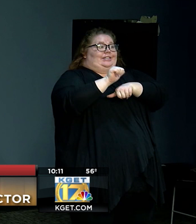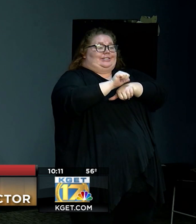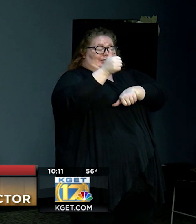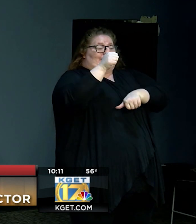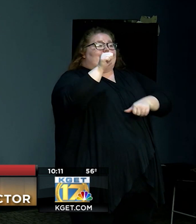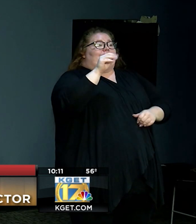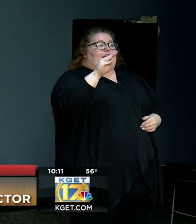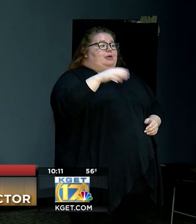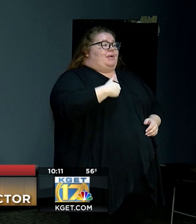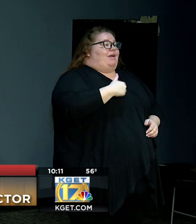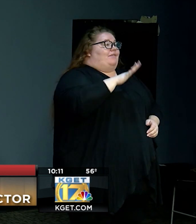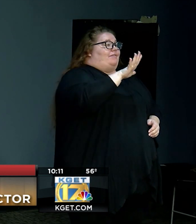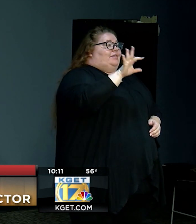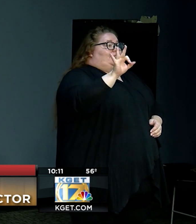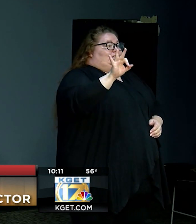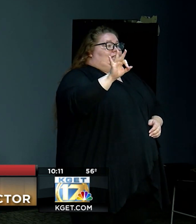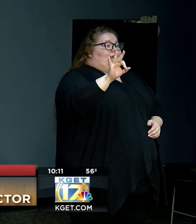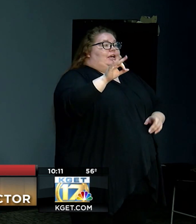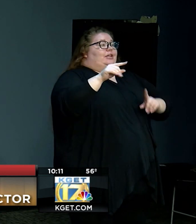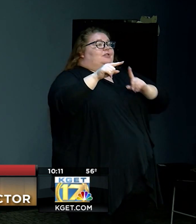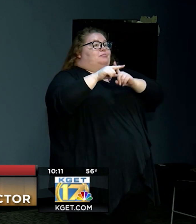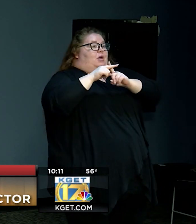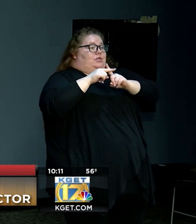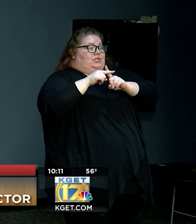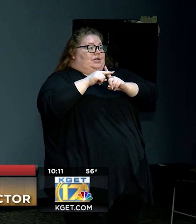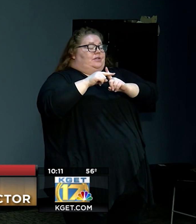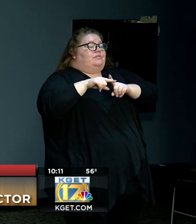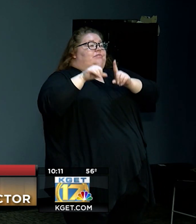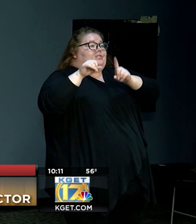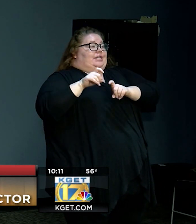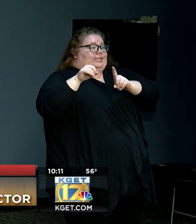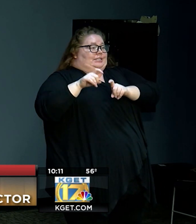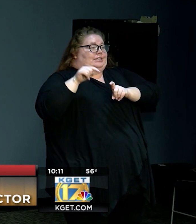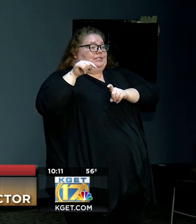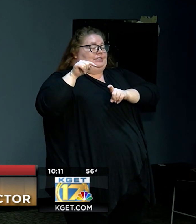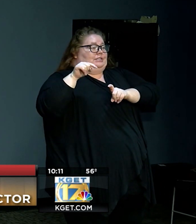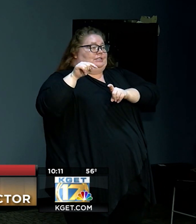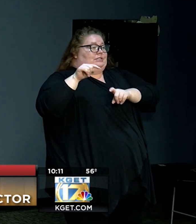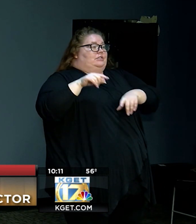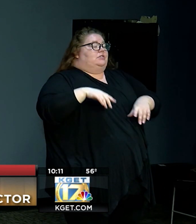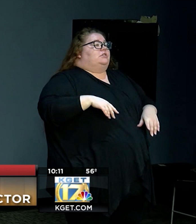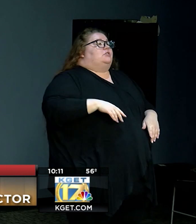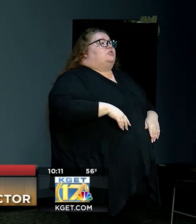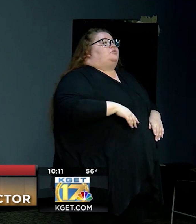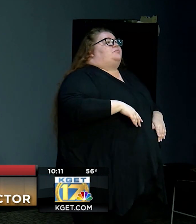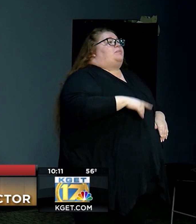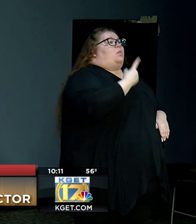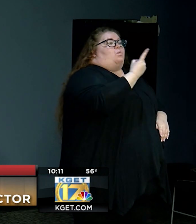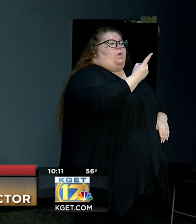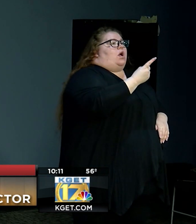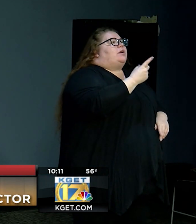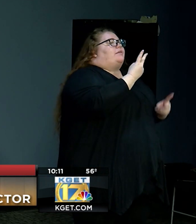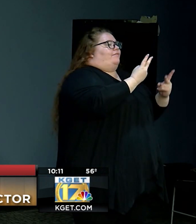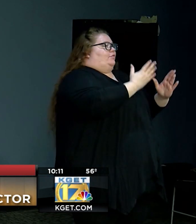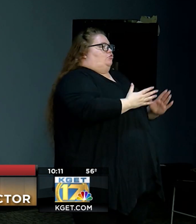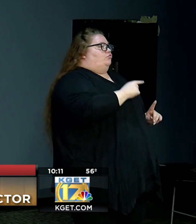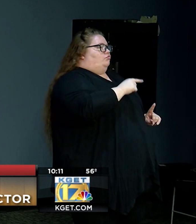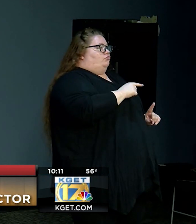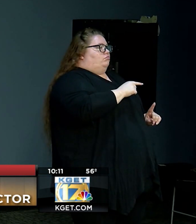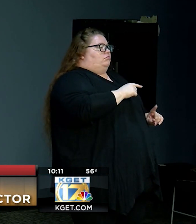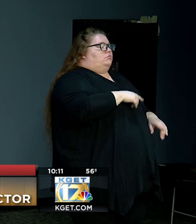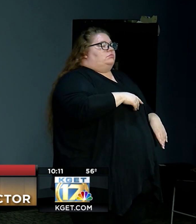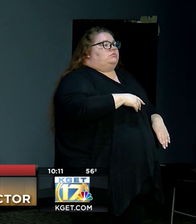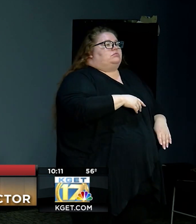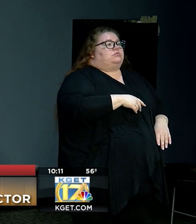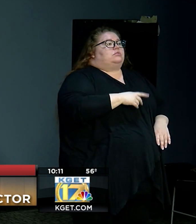are 59 cases in Kern County, positive COVID cases, plus our one non-resident and